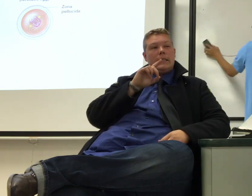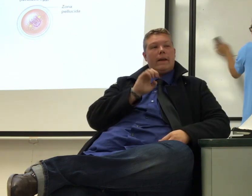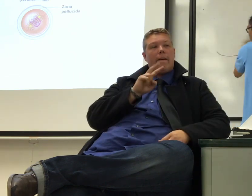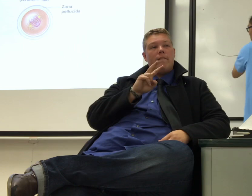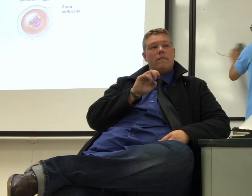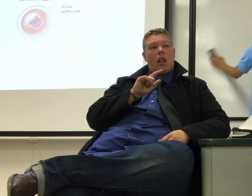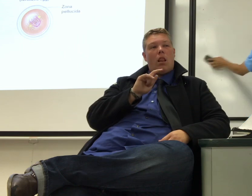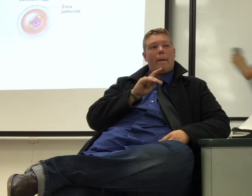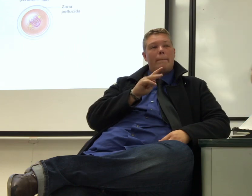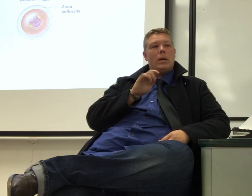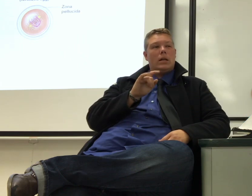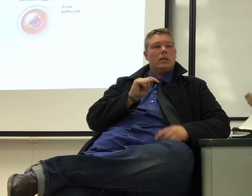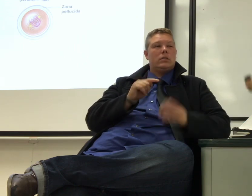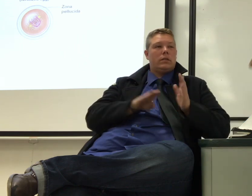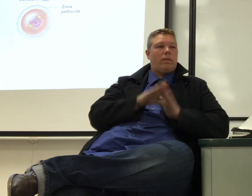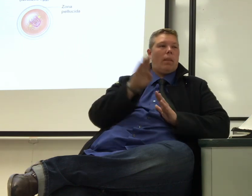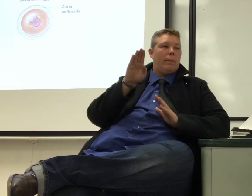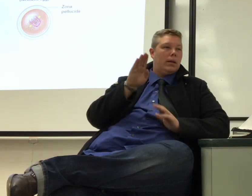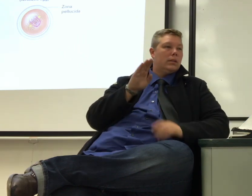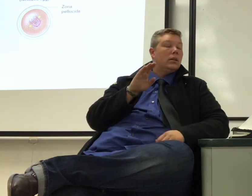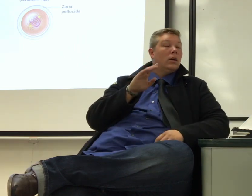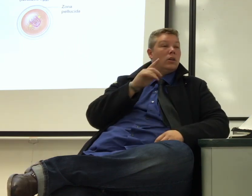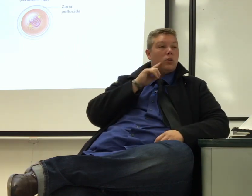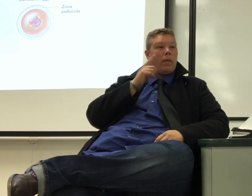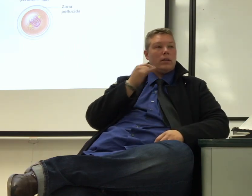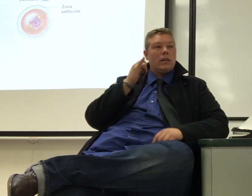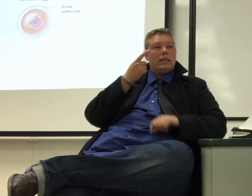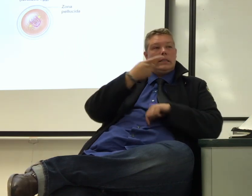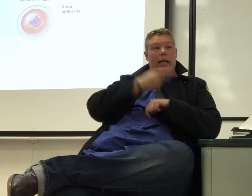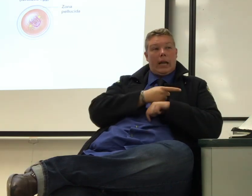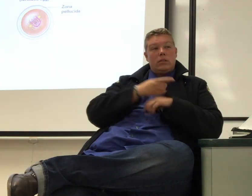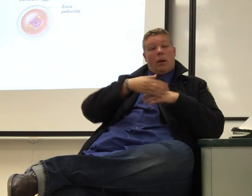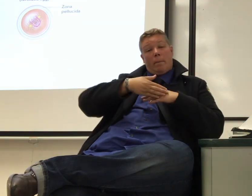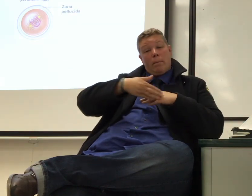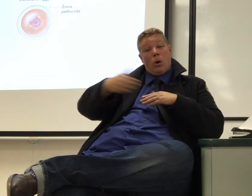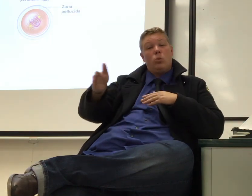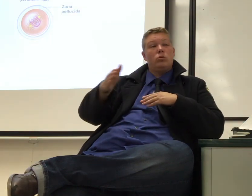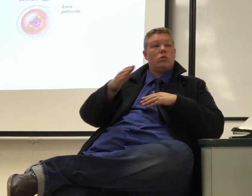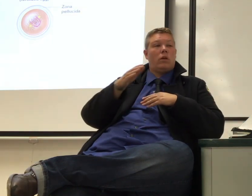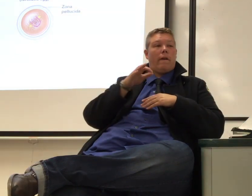And you start talking days post-fertilization.